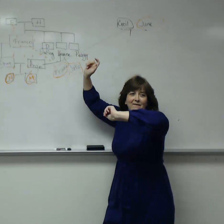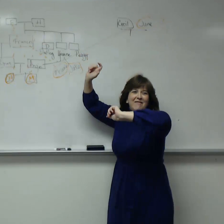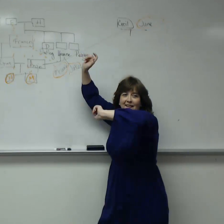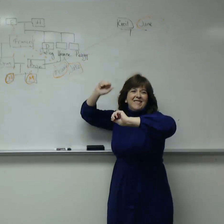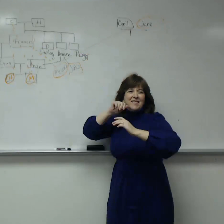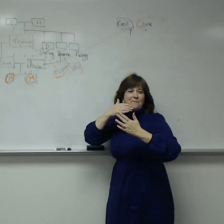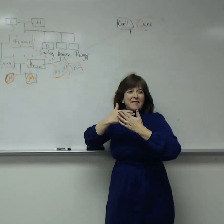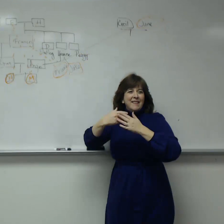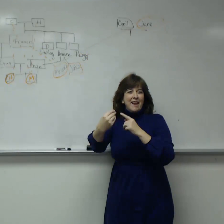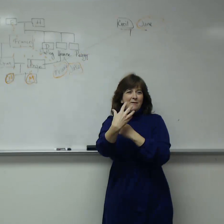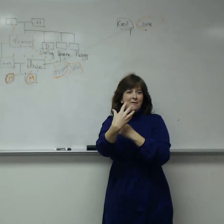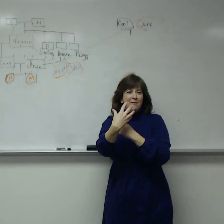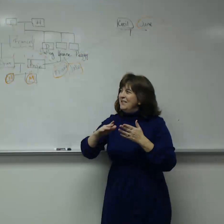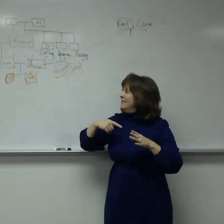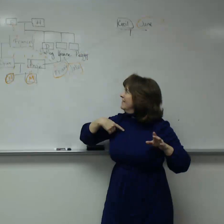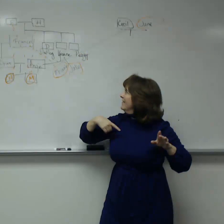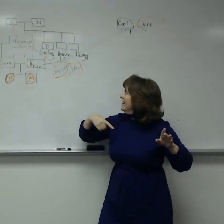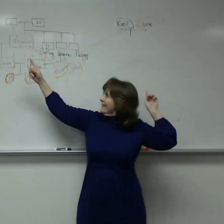that's not the best camera view, excuse me.